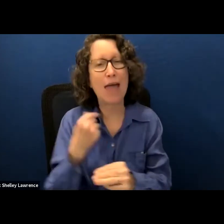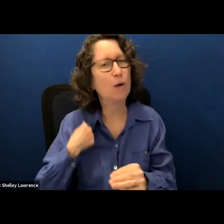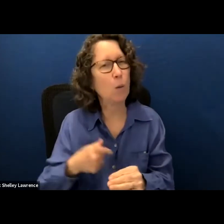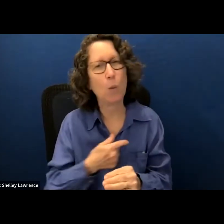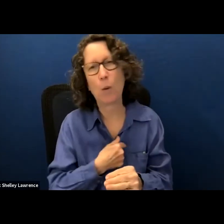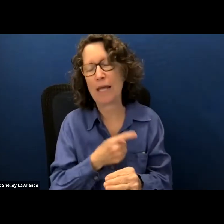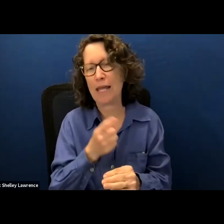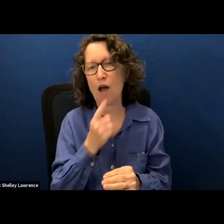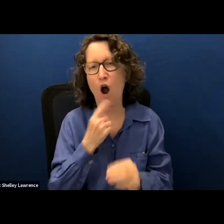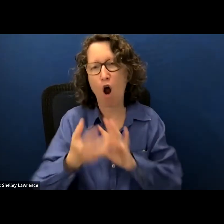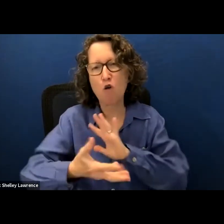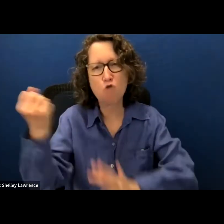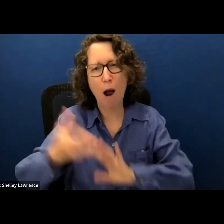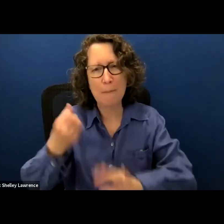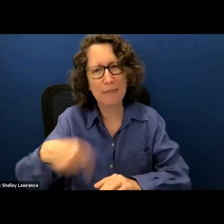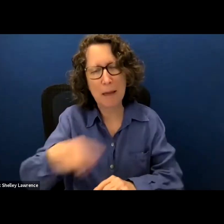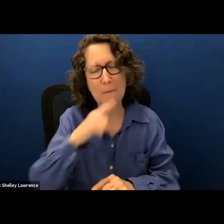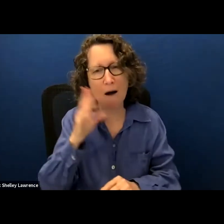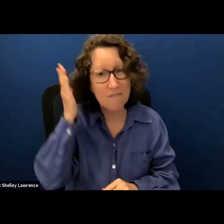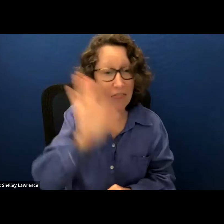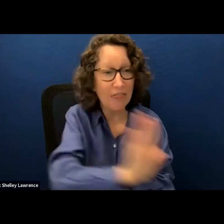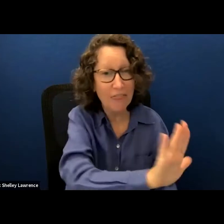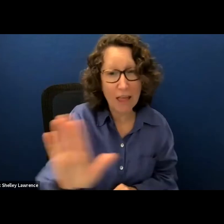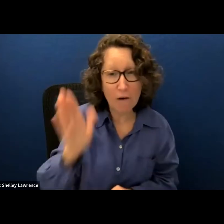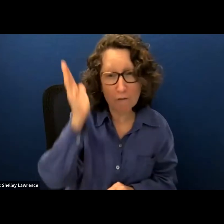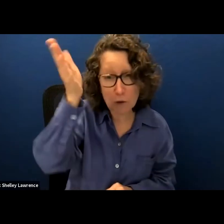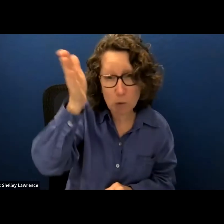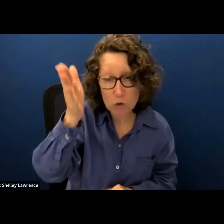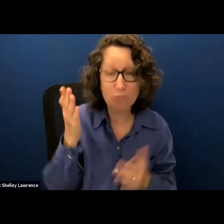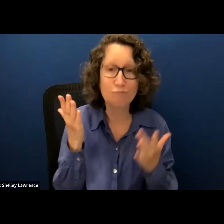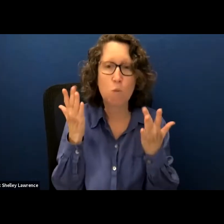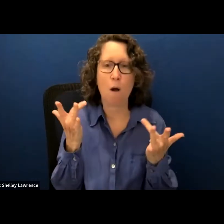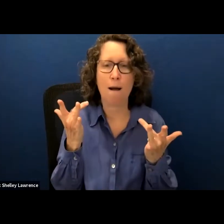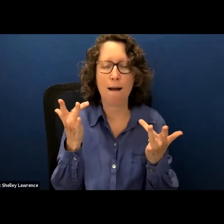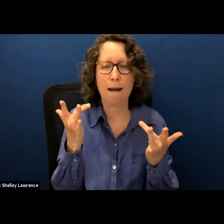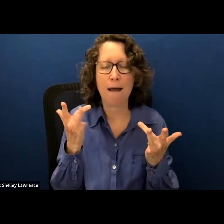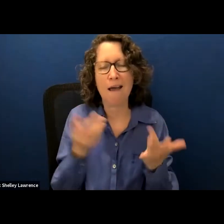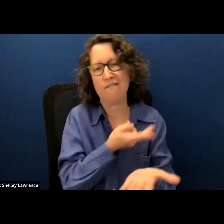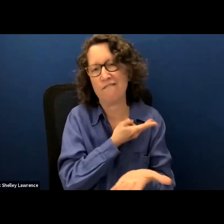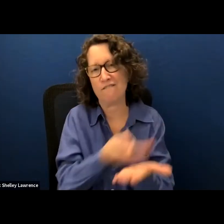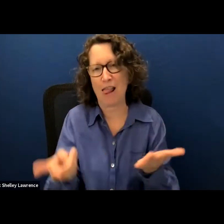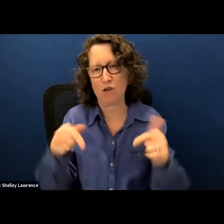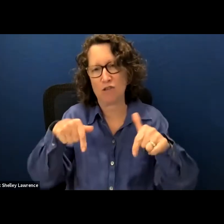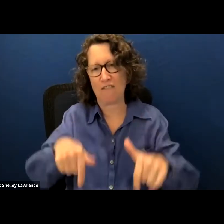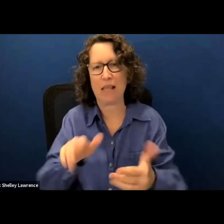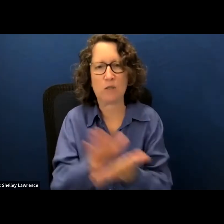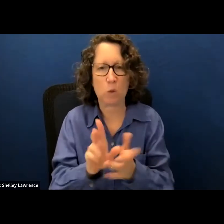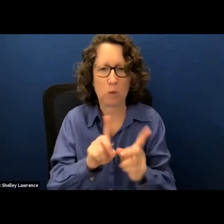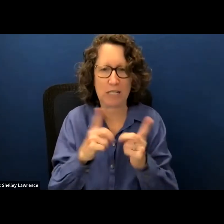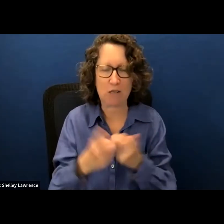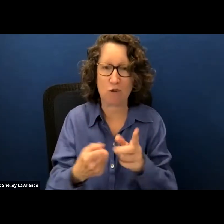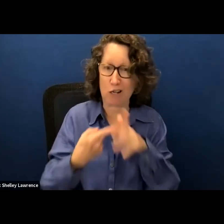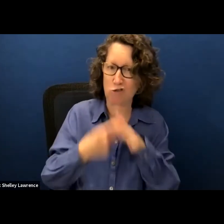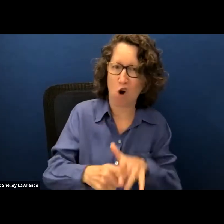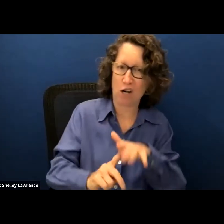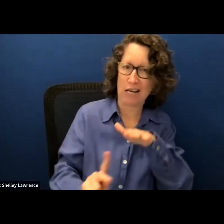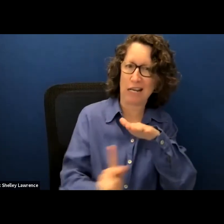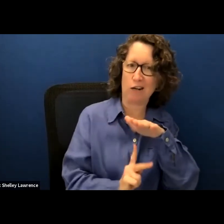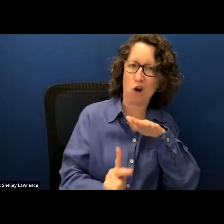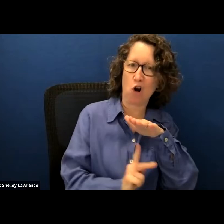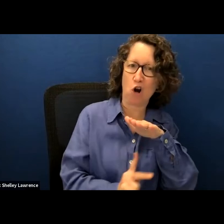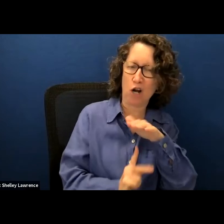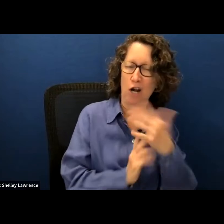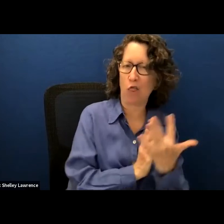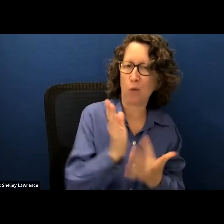are robbing them of a future because of the failures of this district, starting in kindergarten